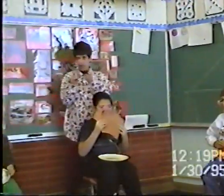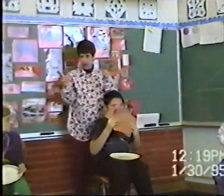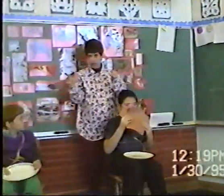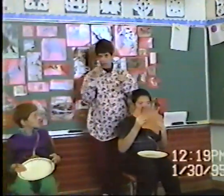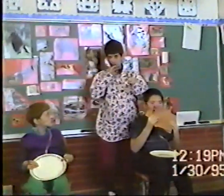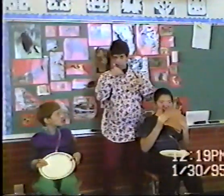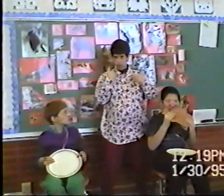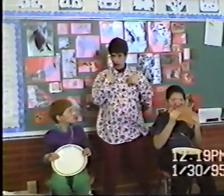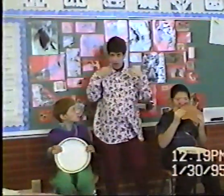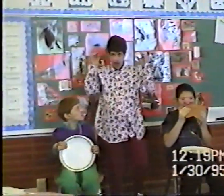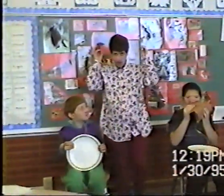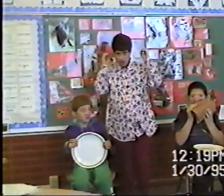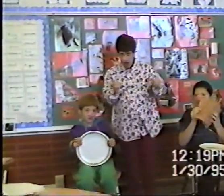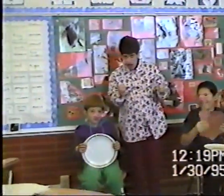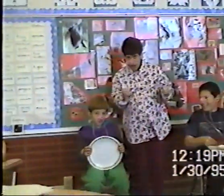This little pig had none.